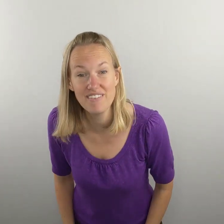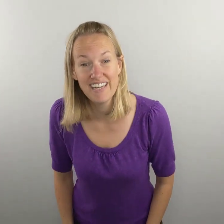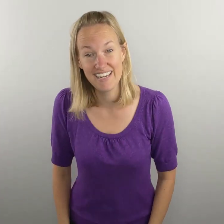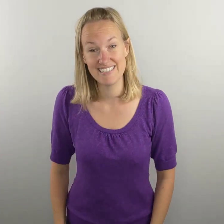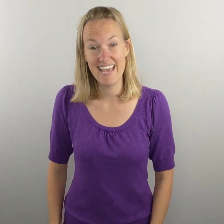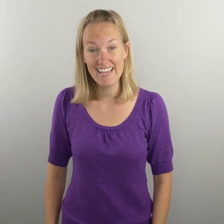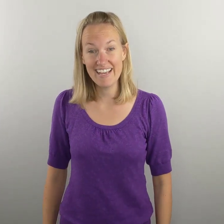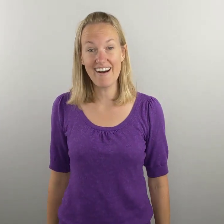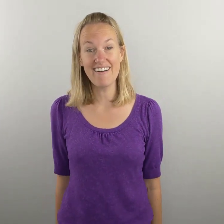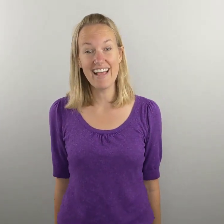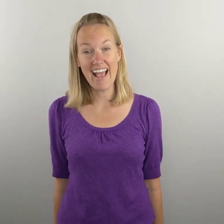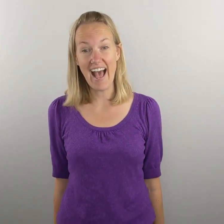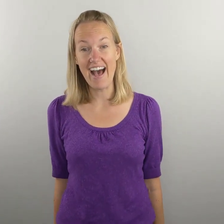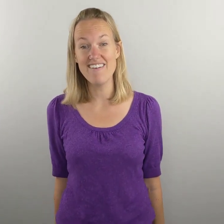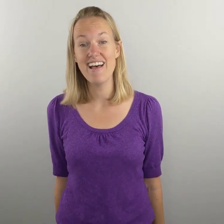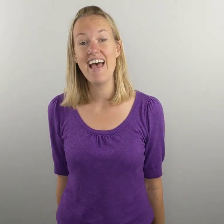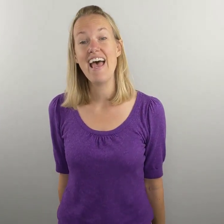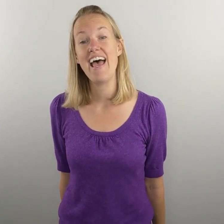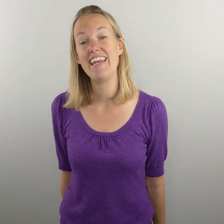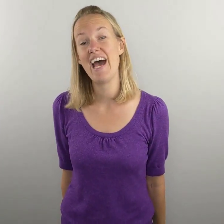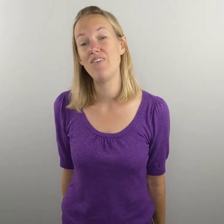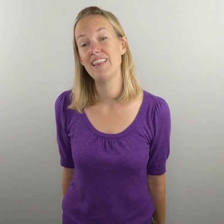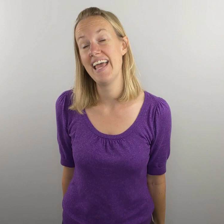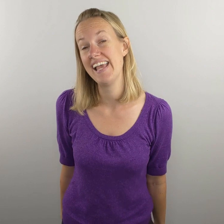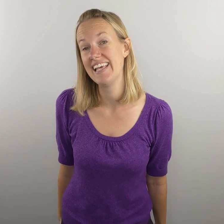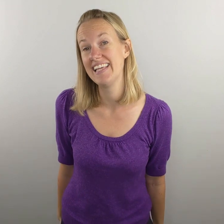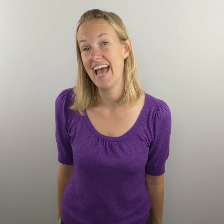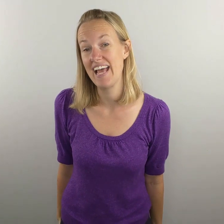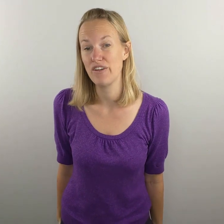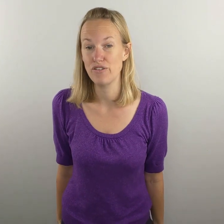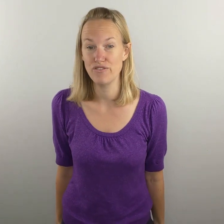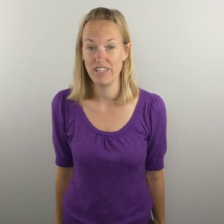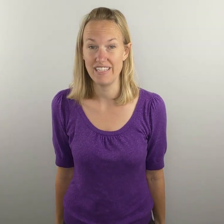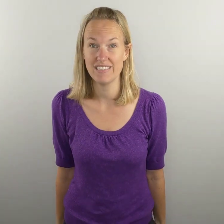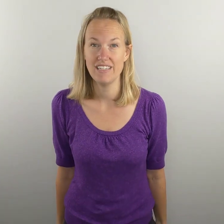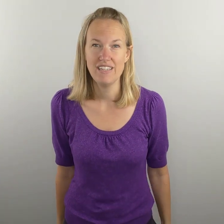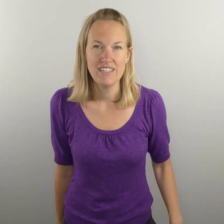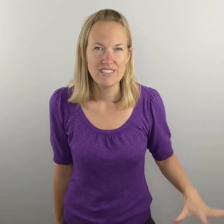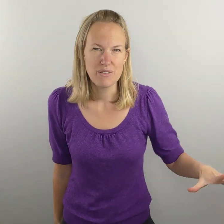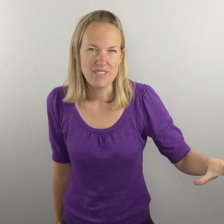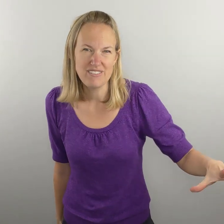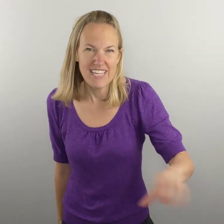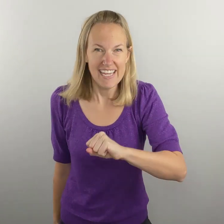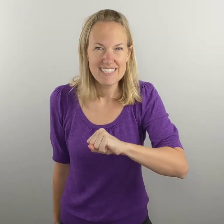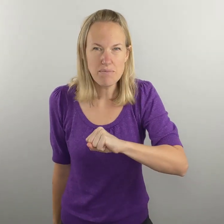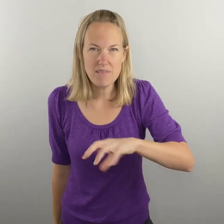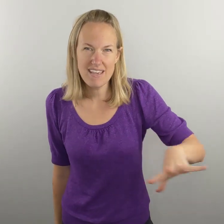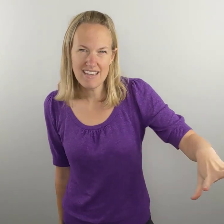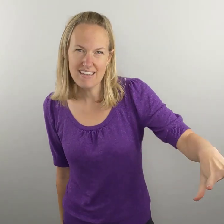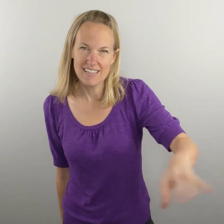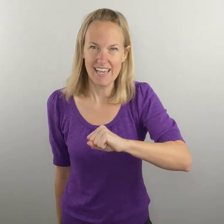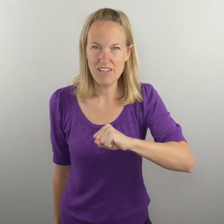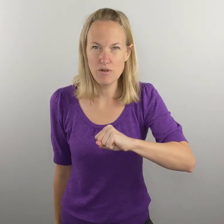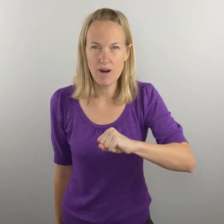3, taking all I have and now laying it at your feet. So when you take something, okay, you grab